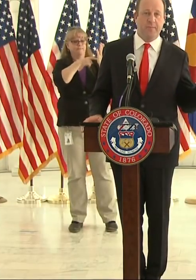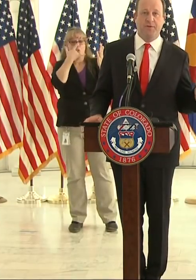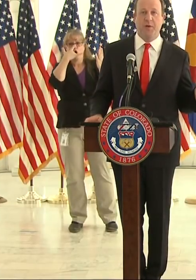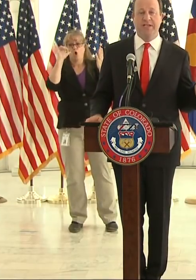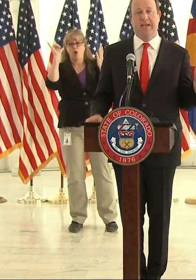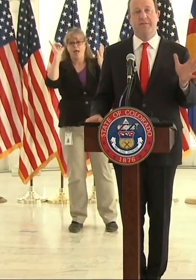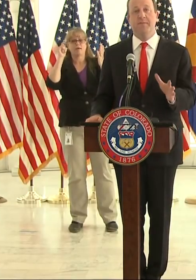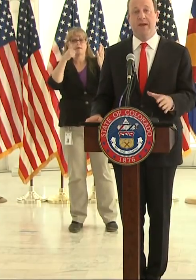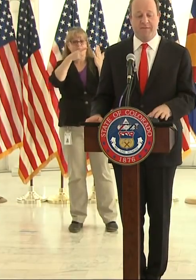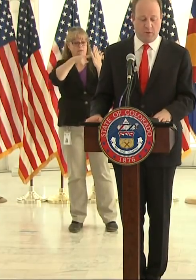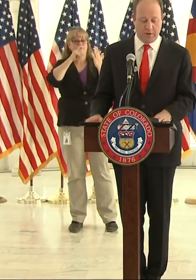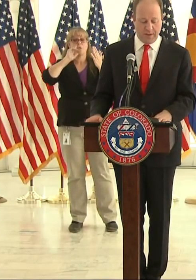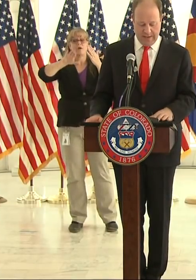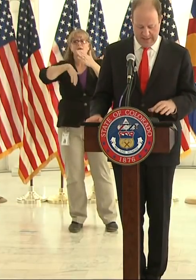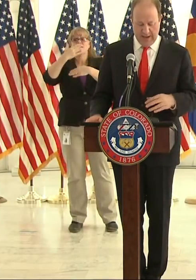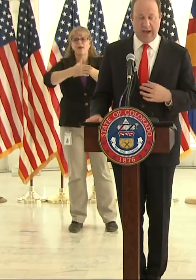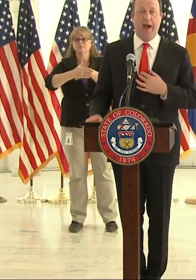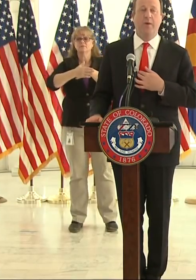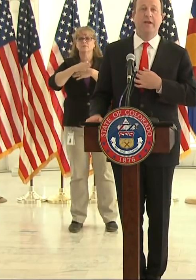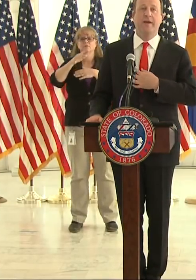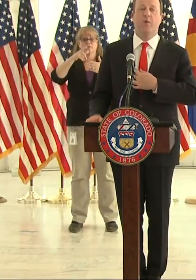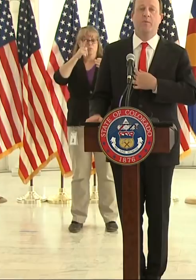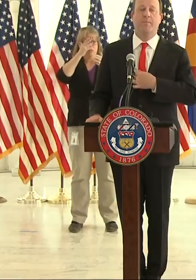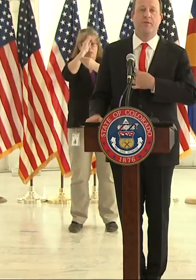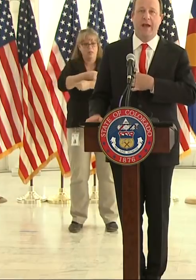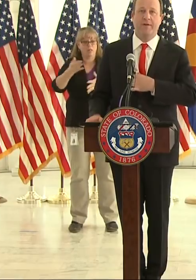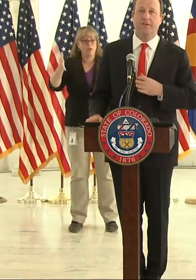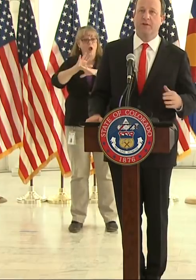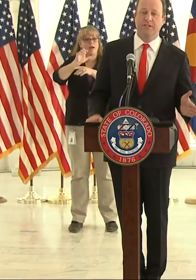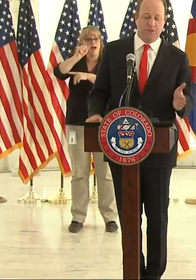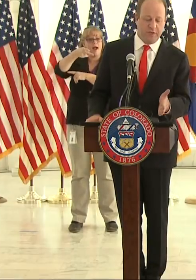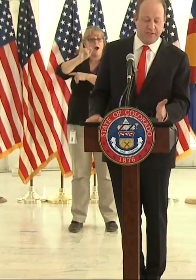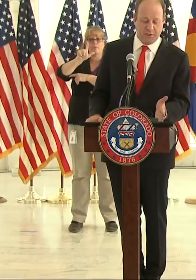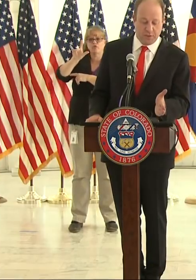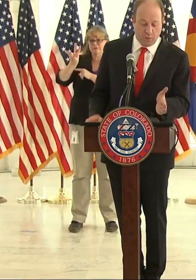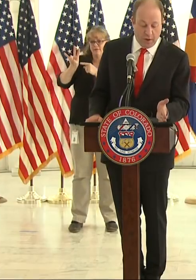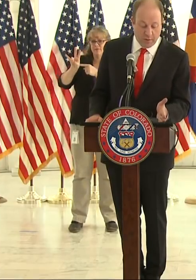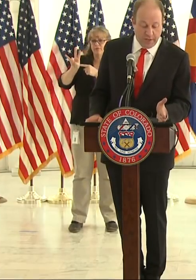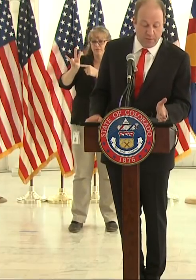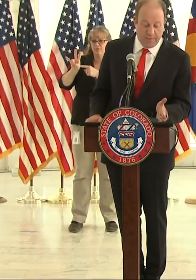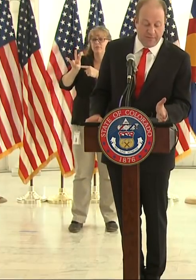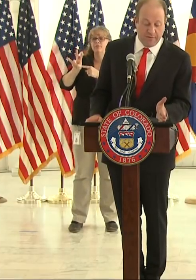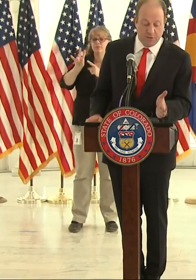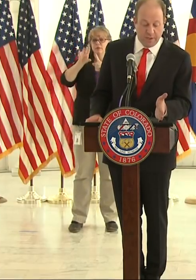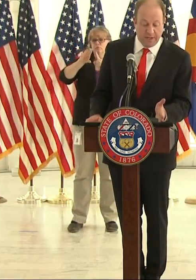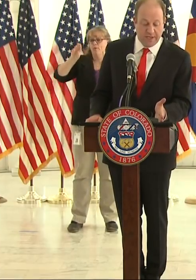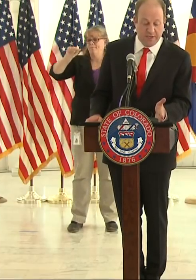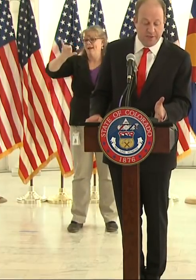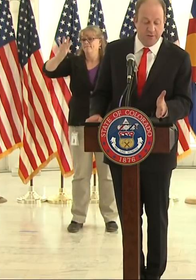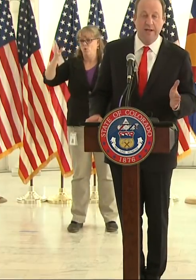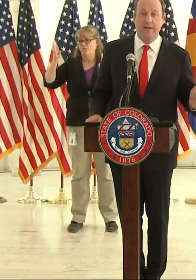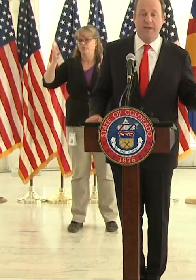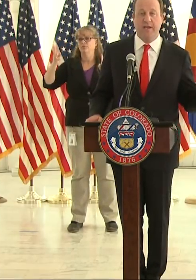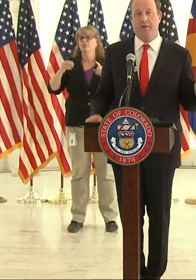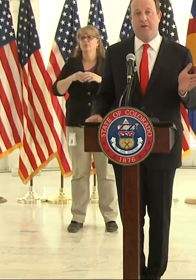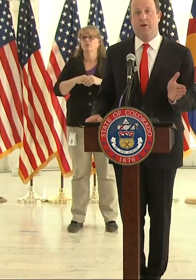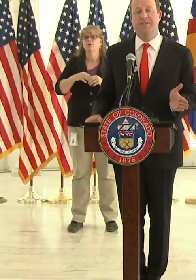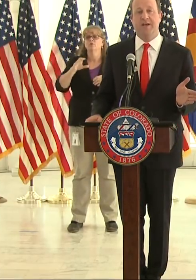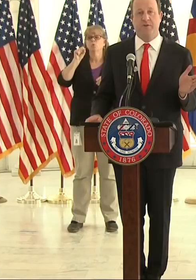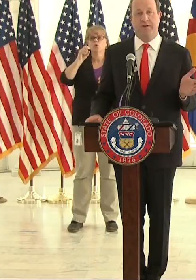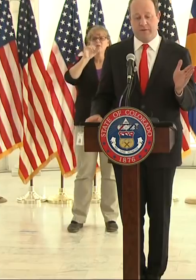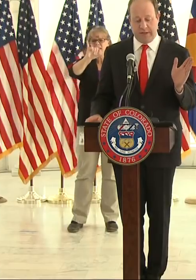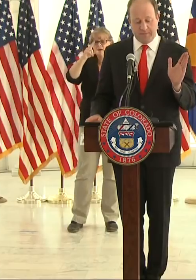about between April 27th and May 4th, how we can make, what parameters, for instance, retail stores that want to reopen May 1st, what do they need to do? They can